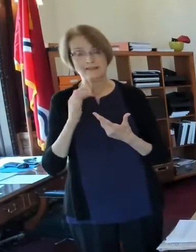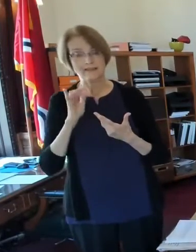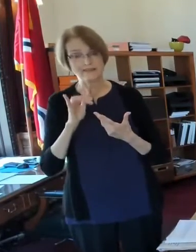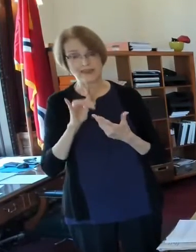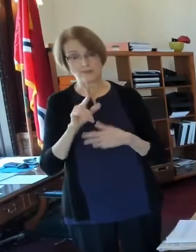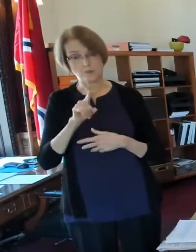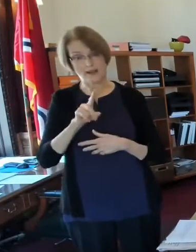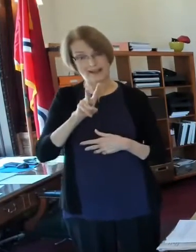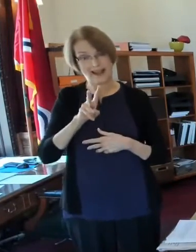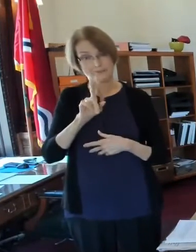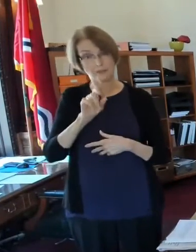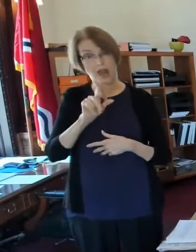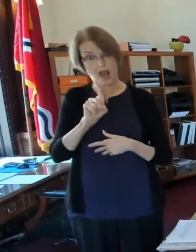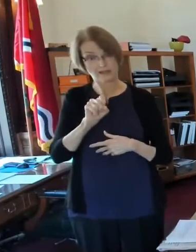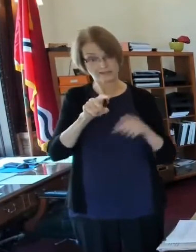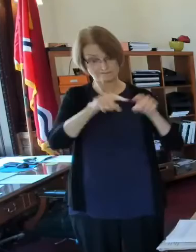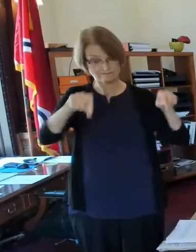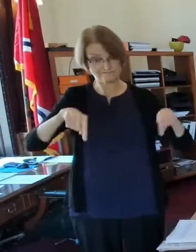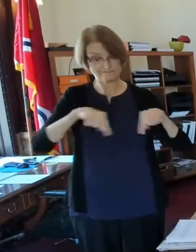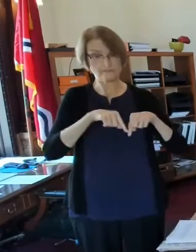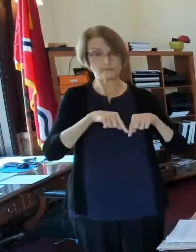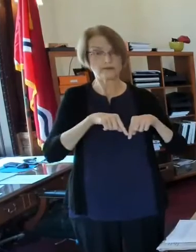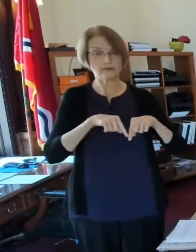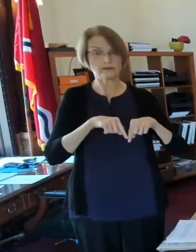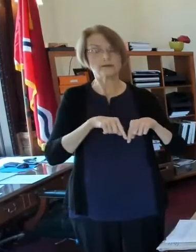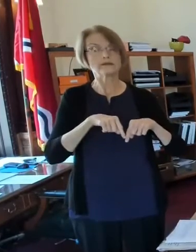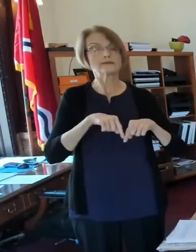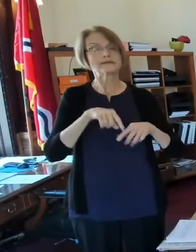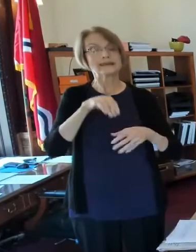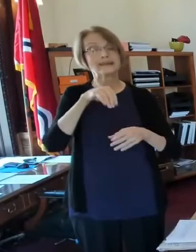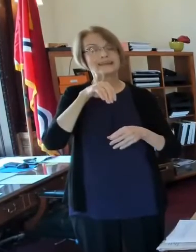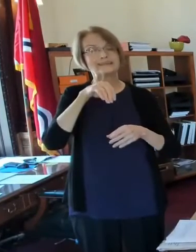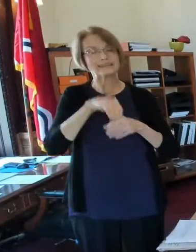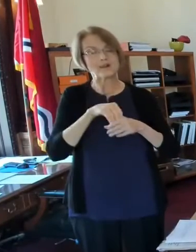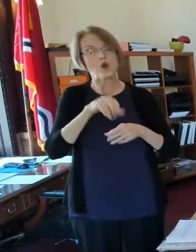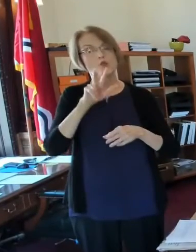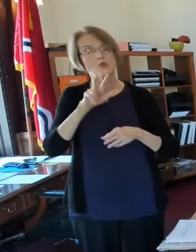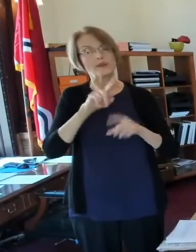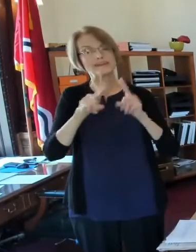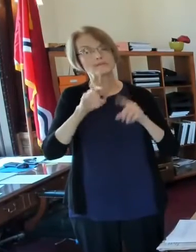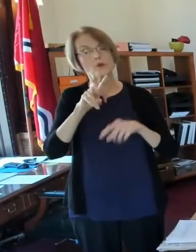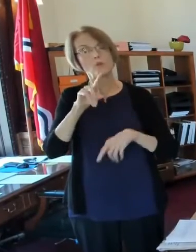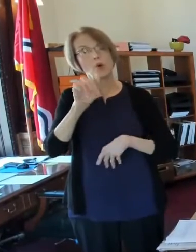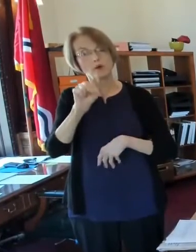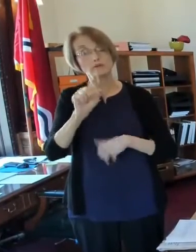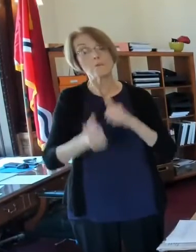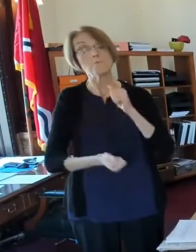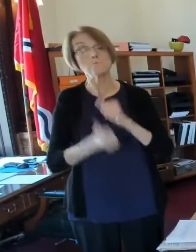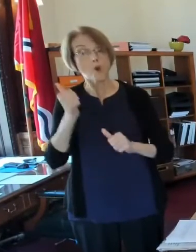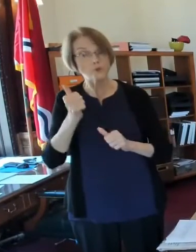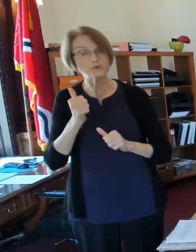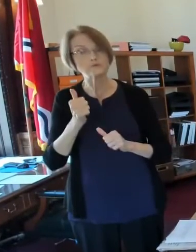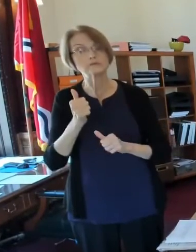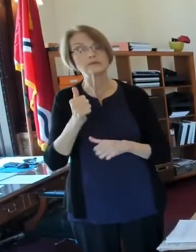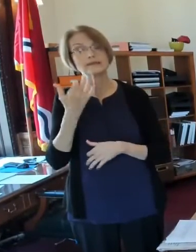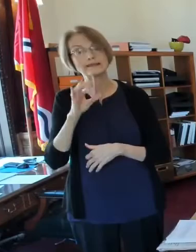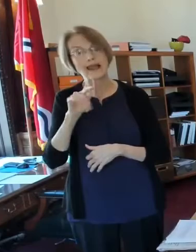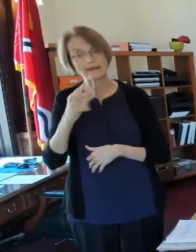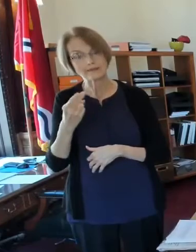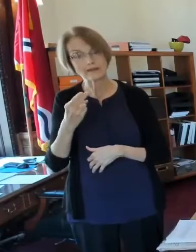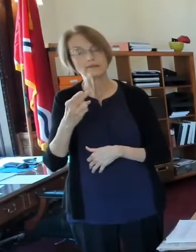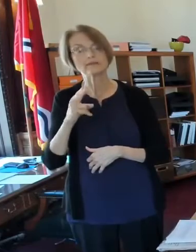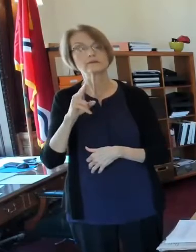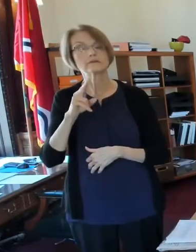is actually coincidentally in three different wards. And a large part of it is in the 19th ward, which is Alderwoman Marlene